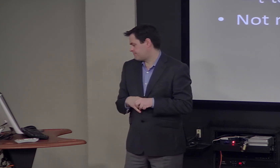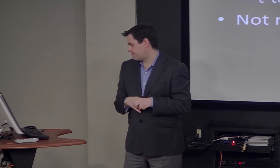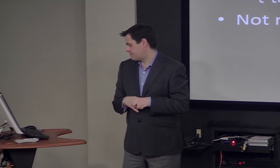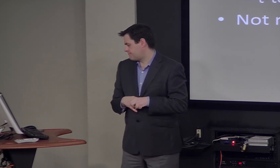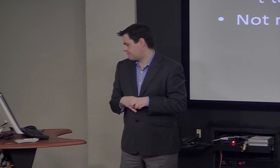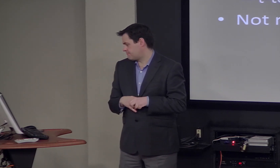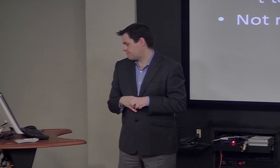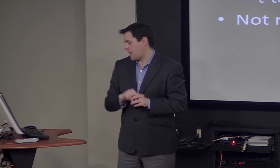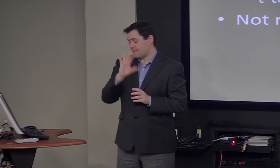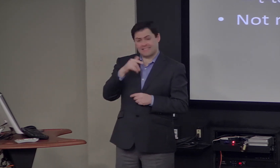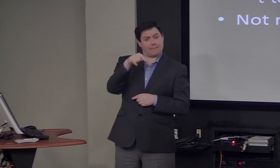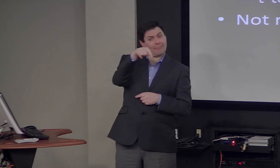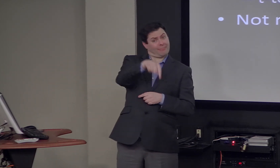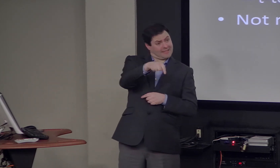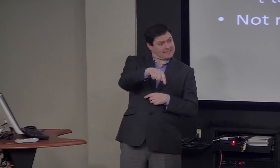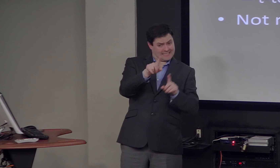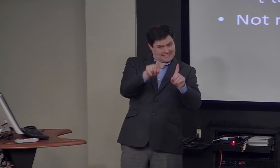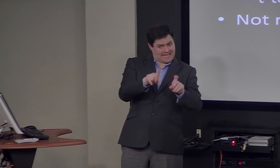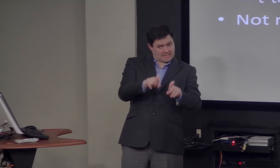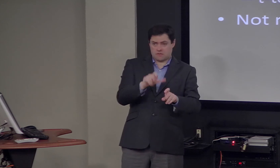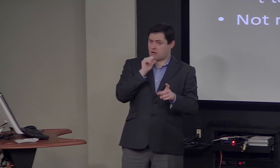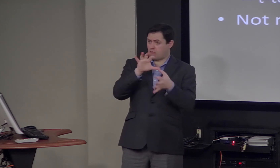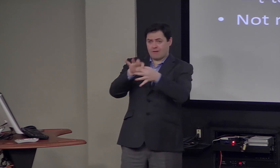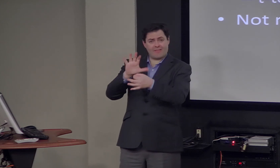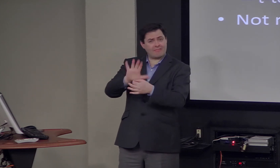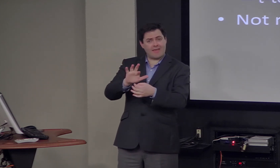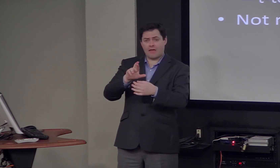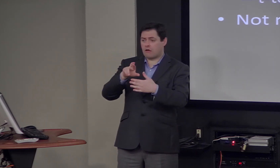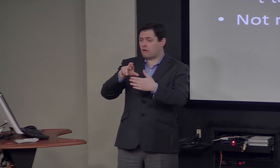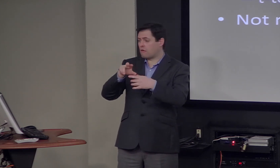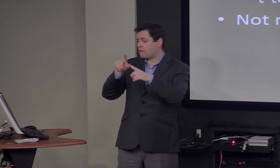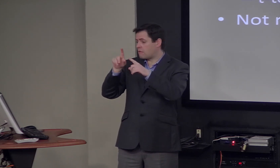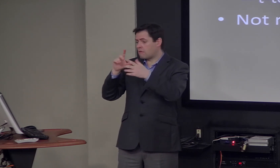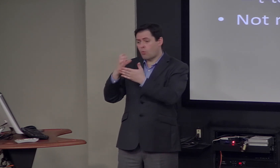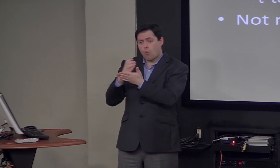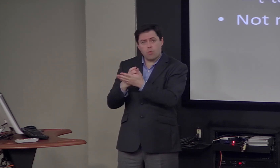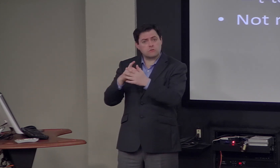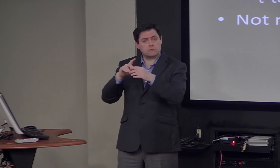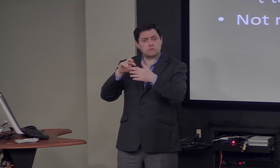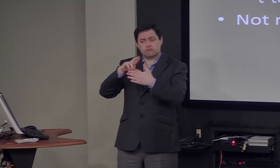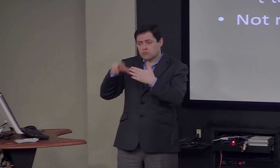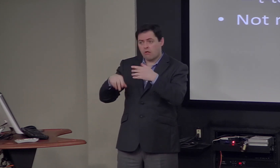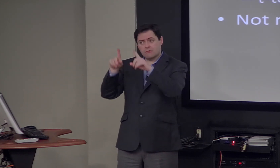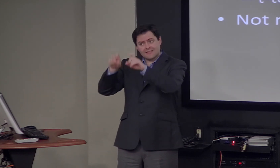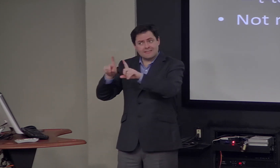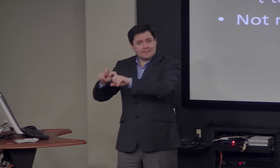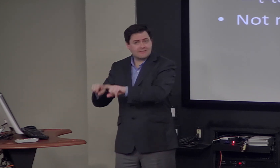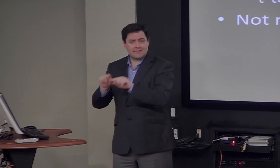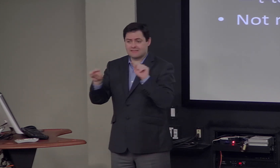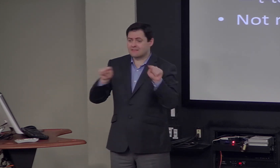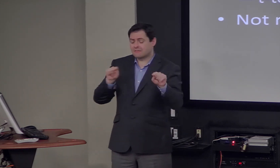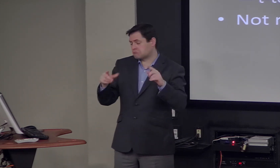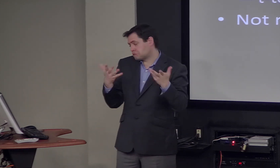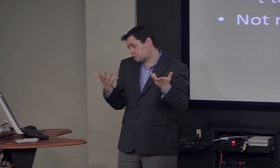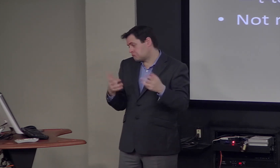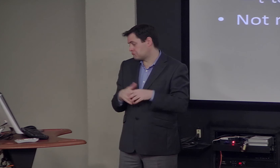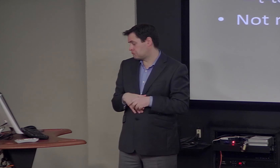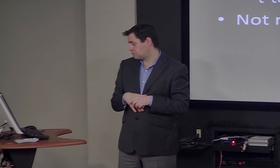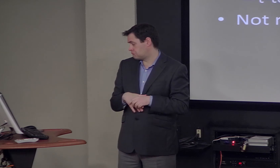focused on helping them improve their focus. So this test was no way correlated with their